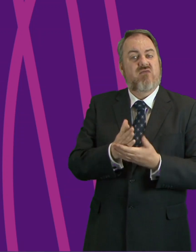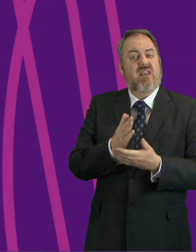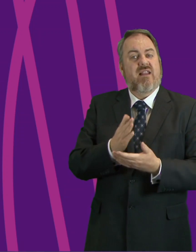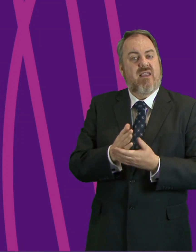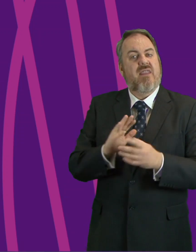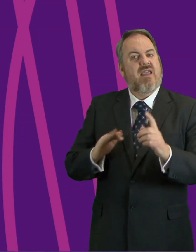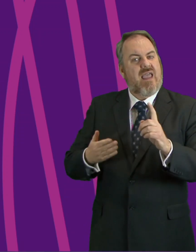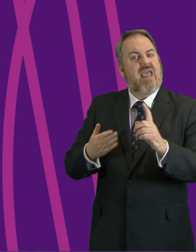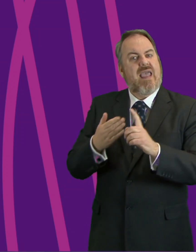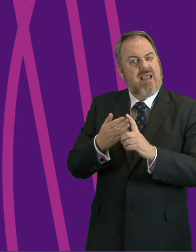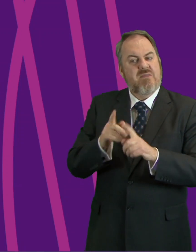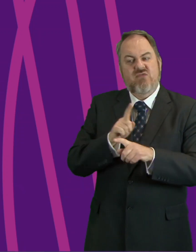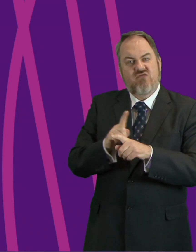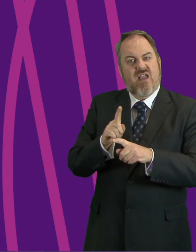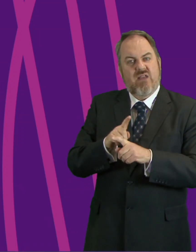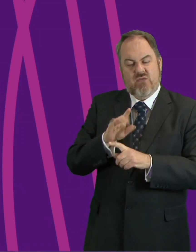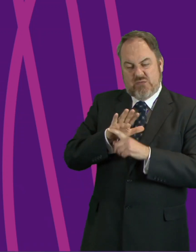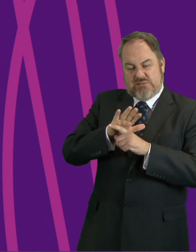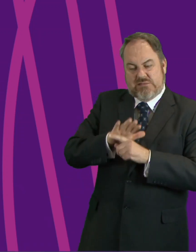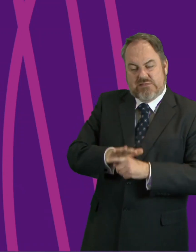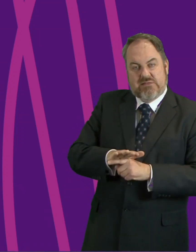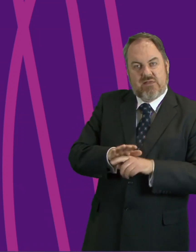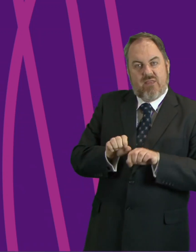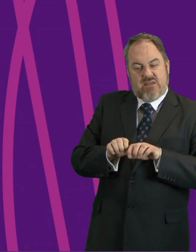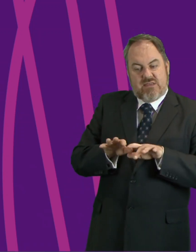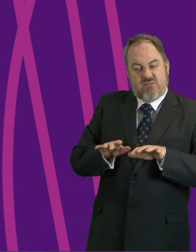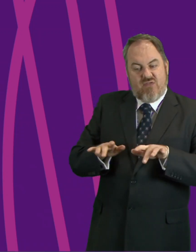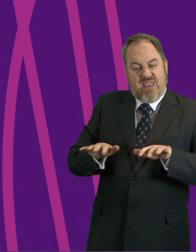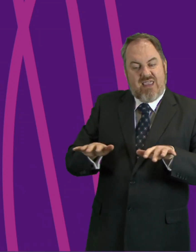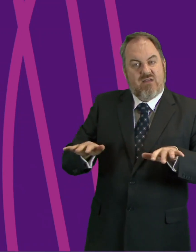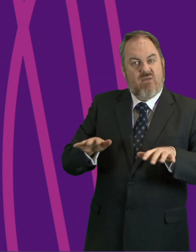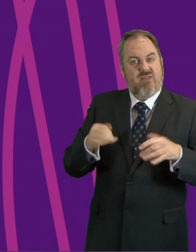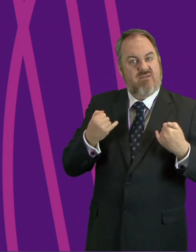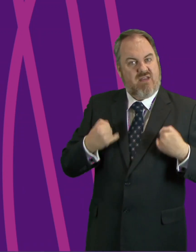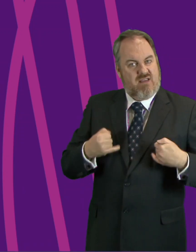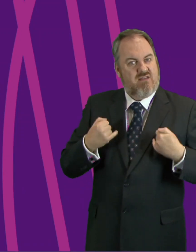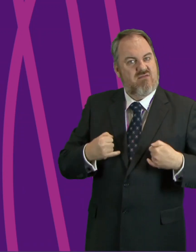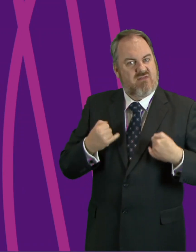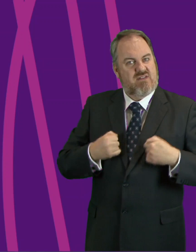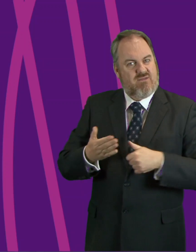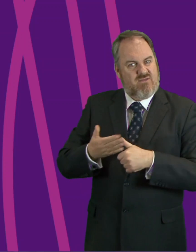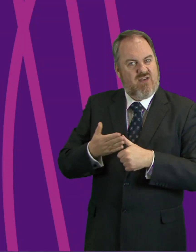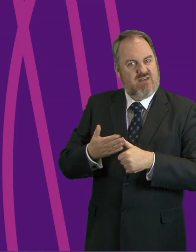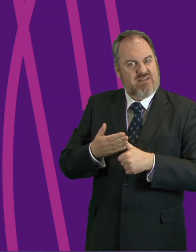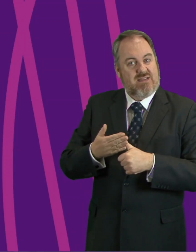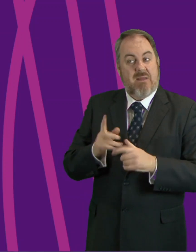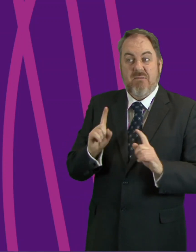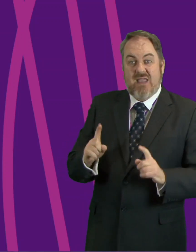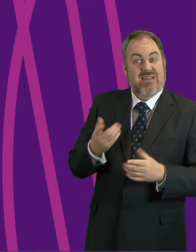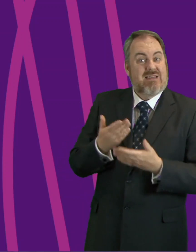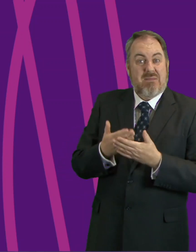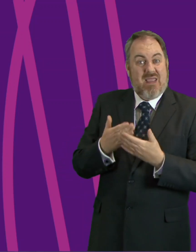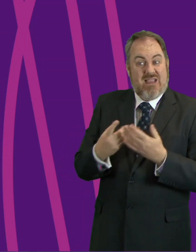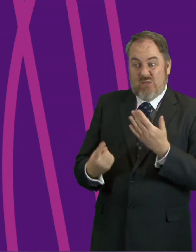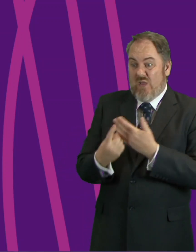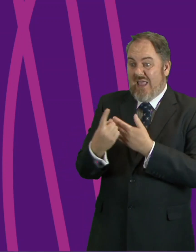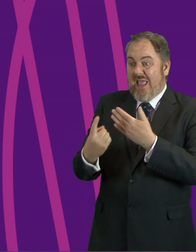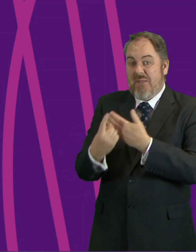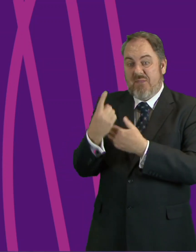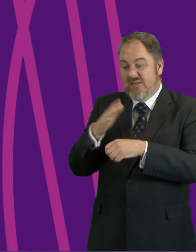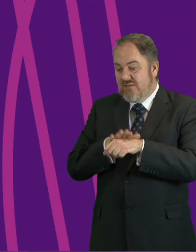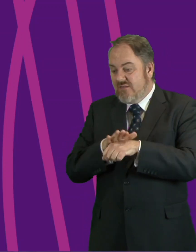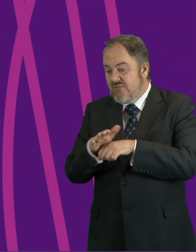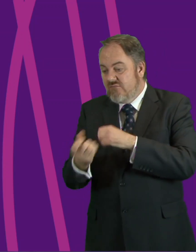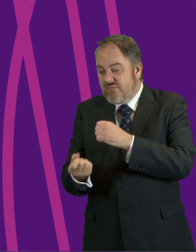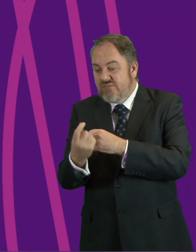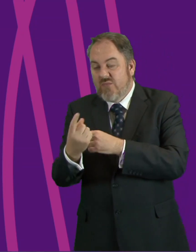the virus suppressed and to be able to flex depending on how the virus is operating. And that is the work that is underway